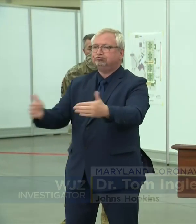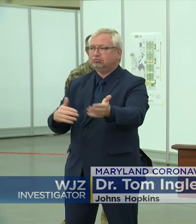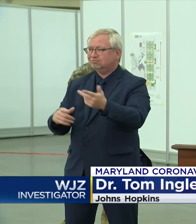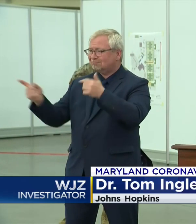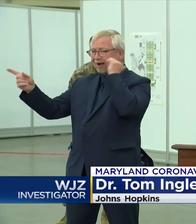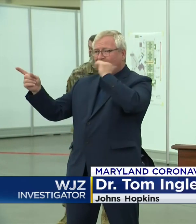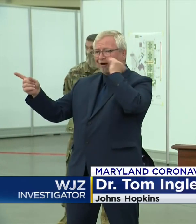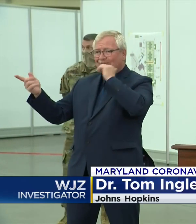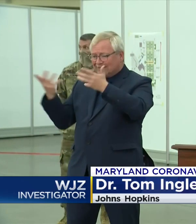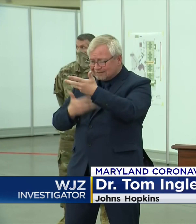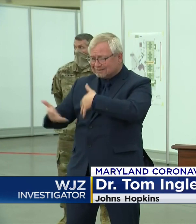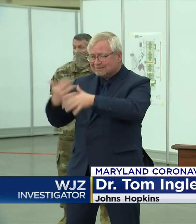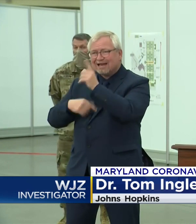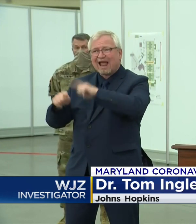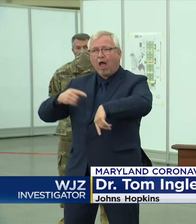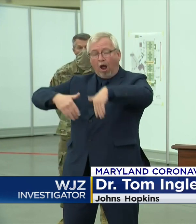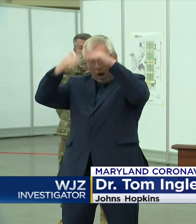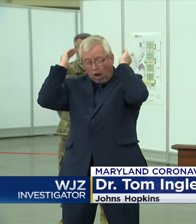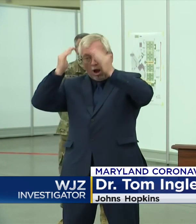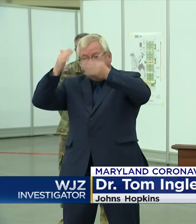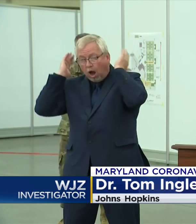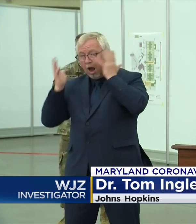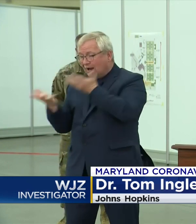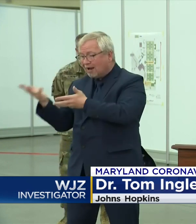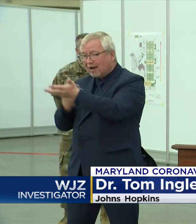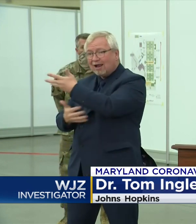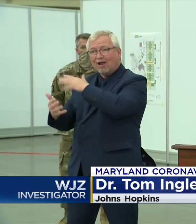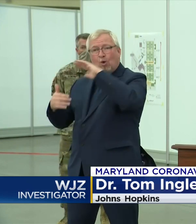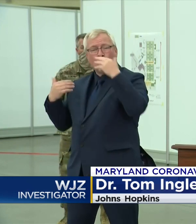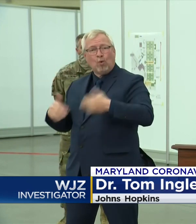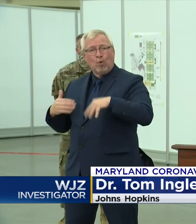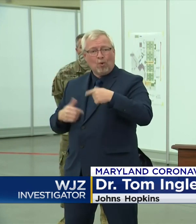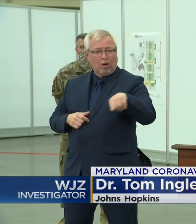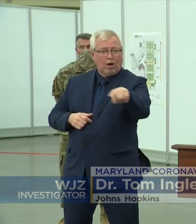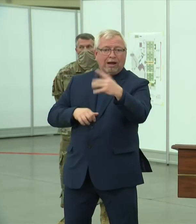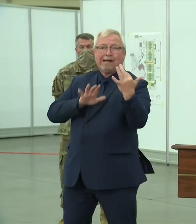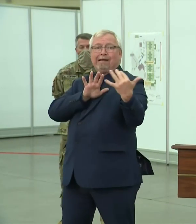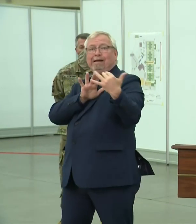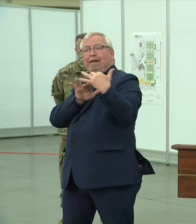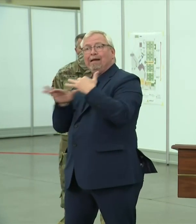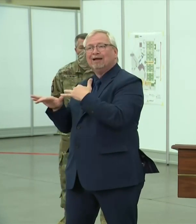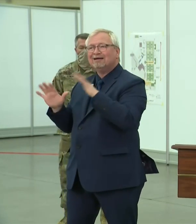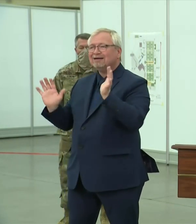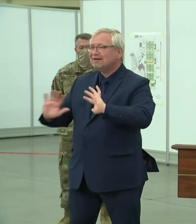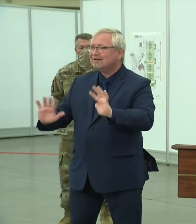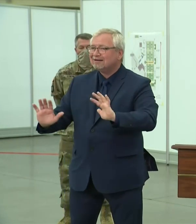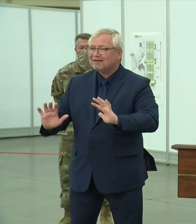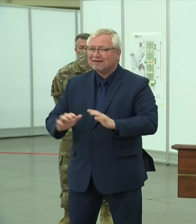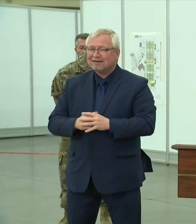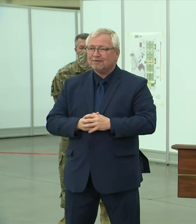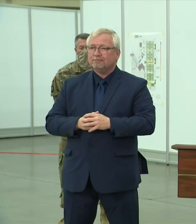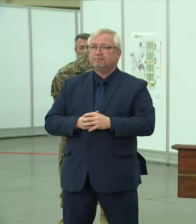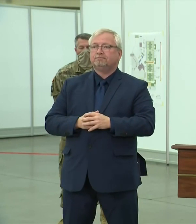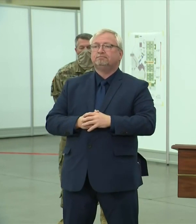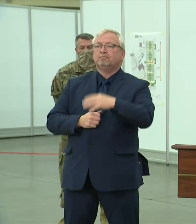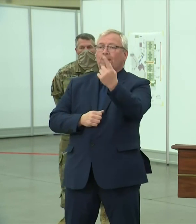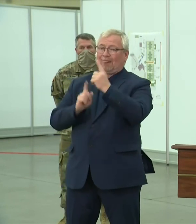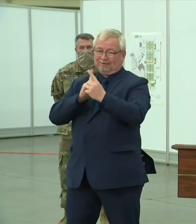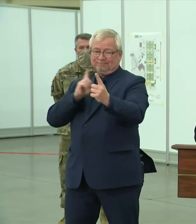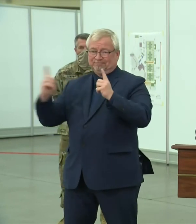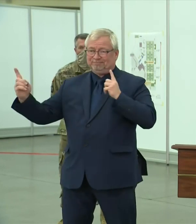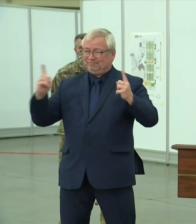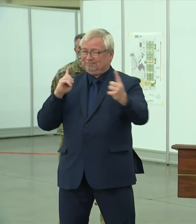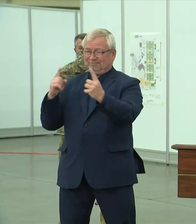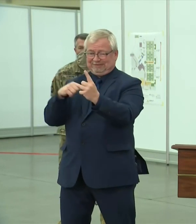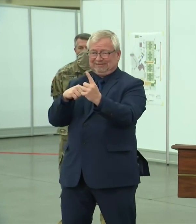peak day of our epidemic in Maryland is sometime soon, given how early and aggressive the social distancing measures were put in